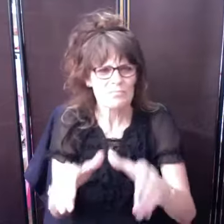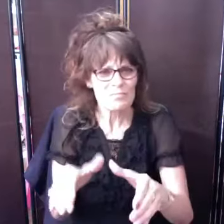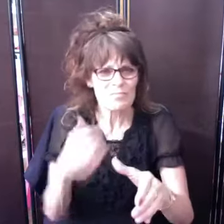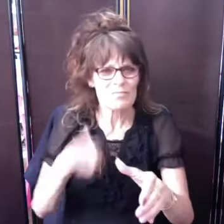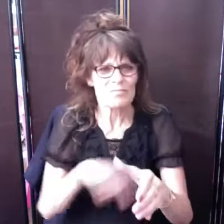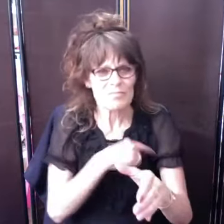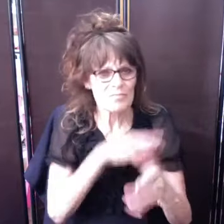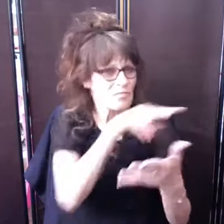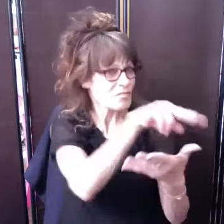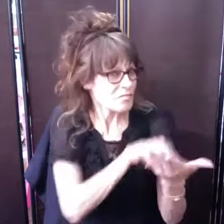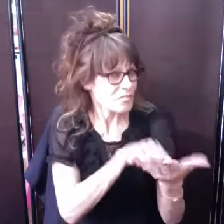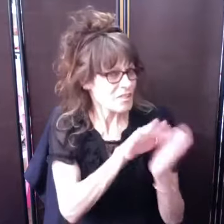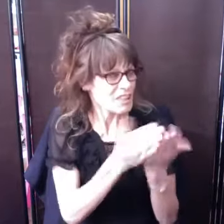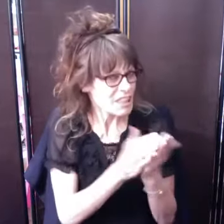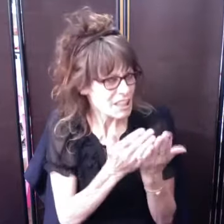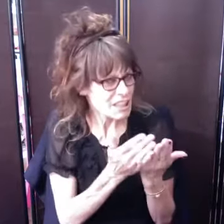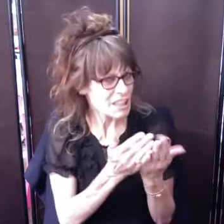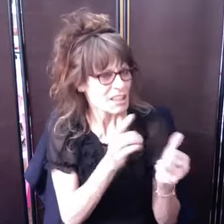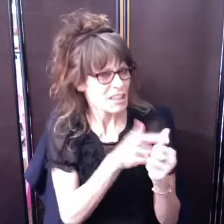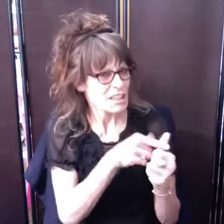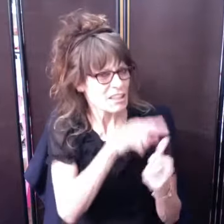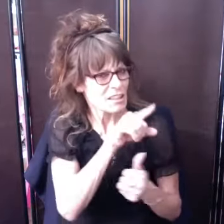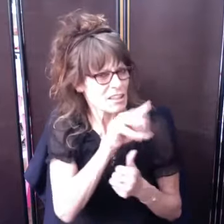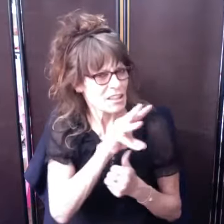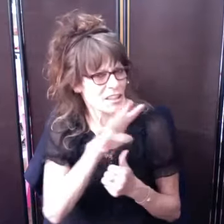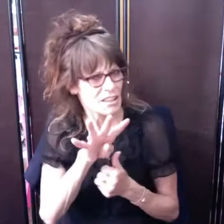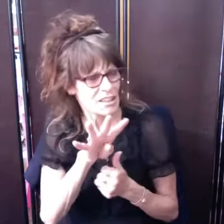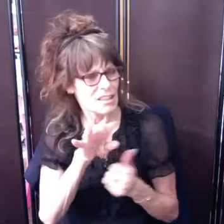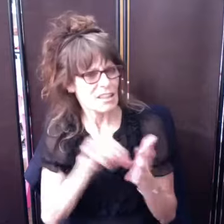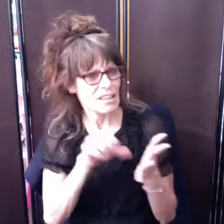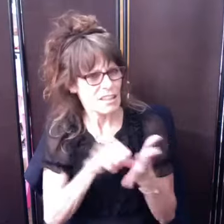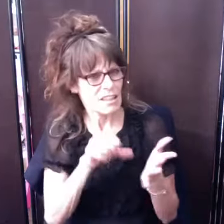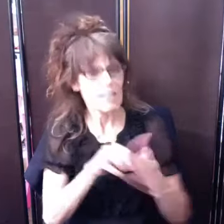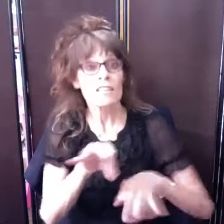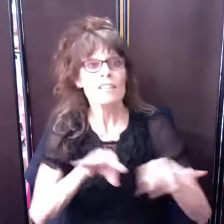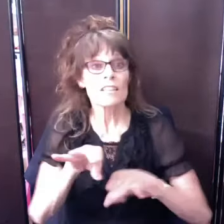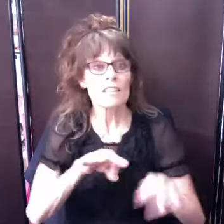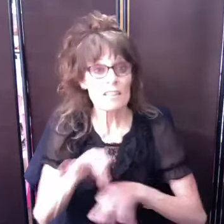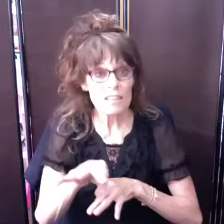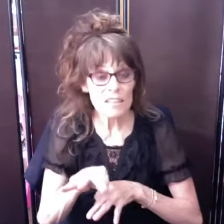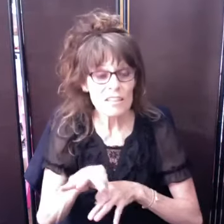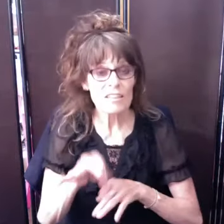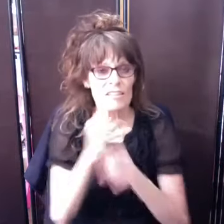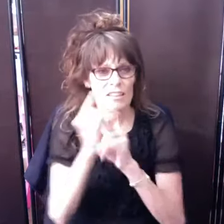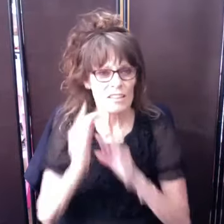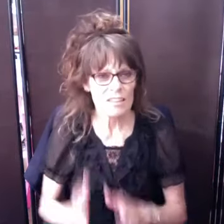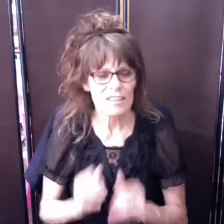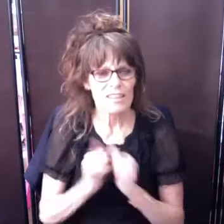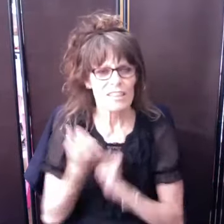164 pages of our book are a prescription for a guy like me, recovery from a seemingly hopeless state of mind and body. I